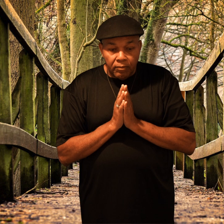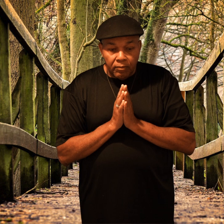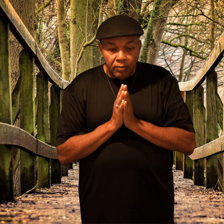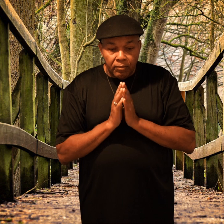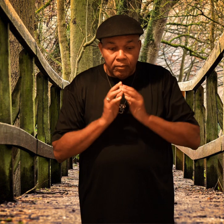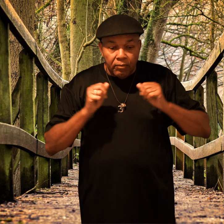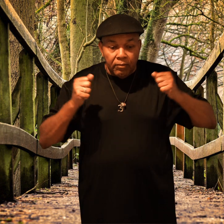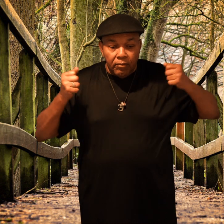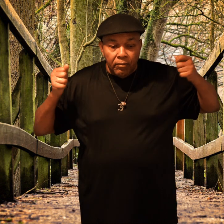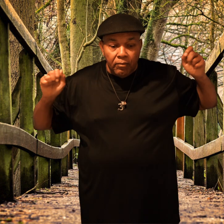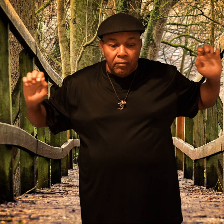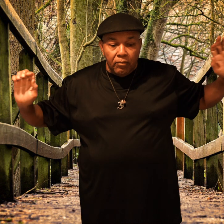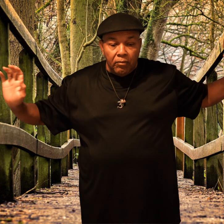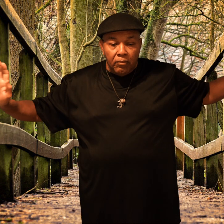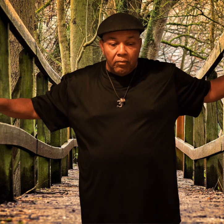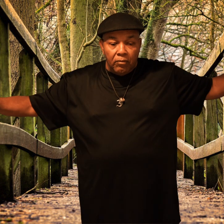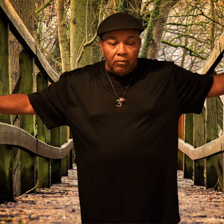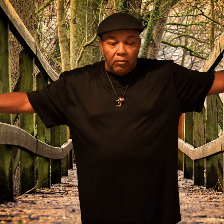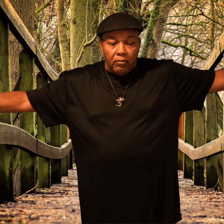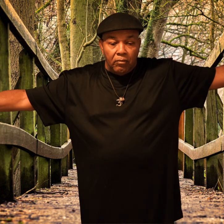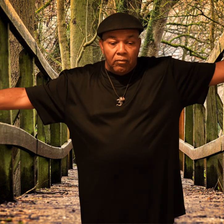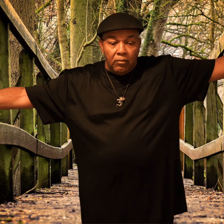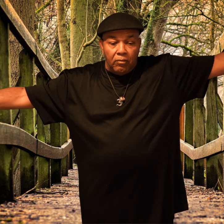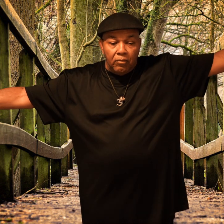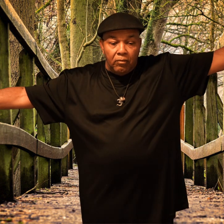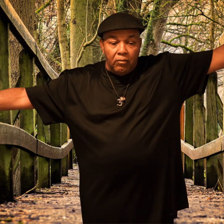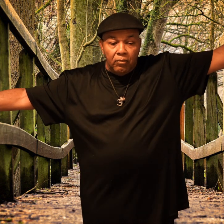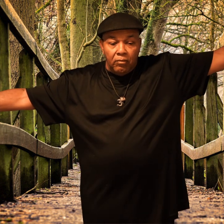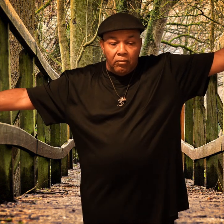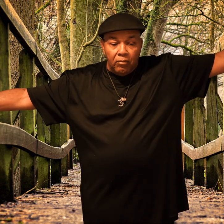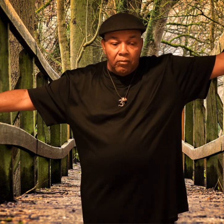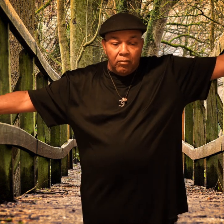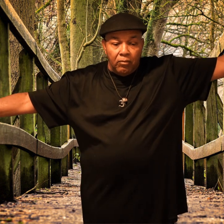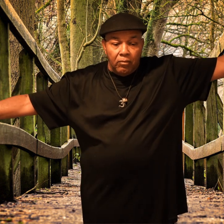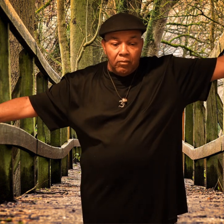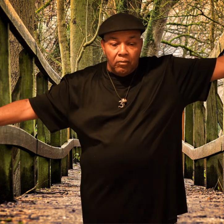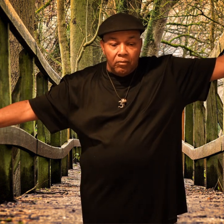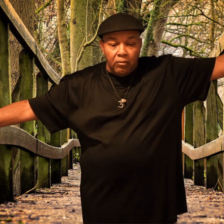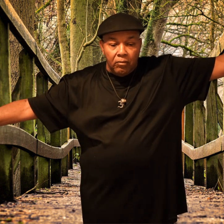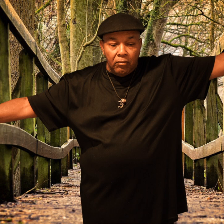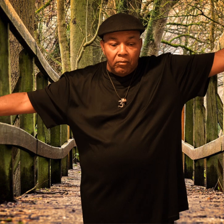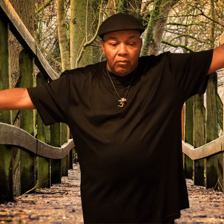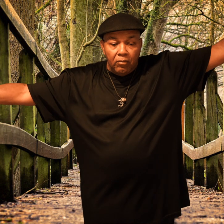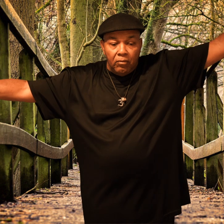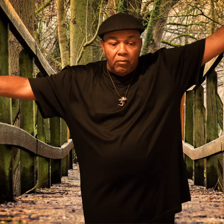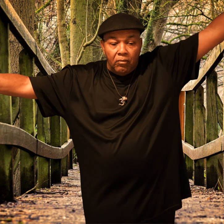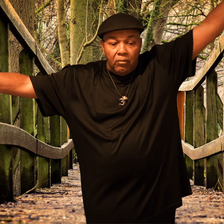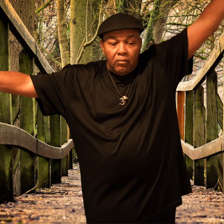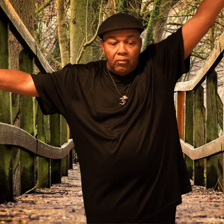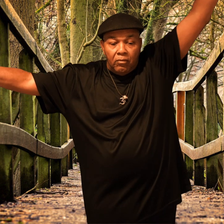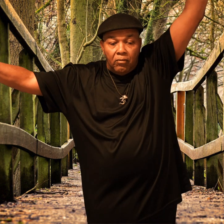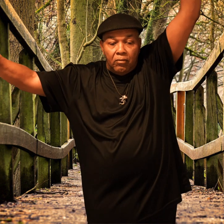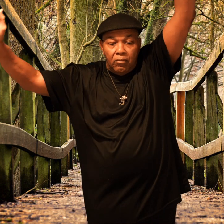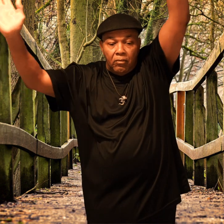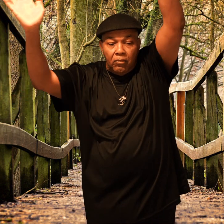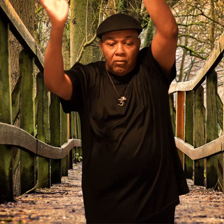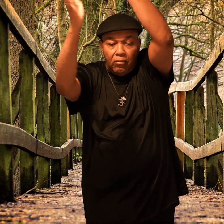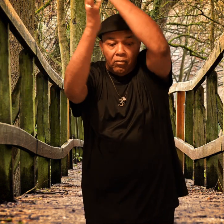pushing out just about palm to palm, bringing that energy deep into your center as you come